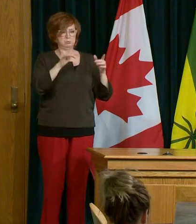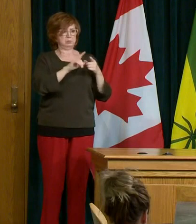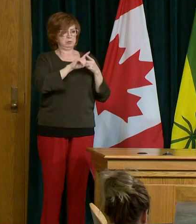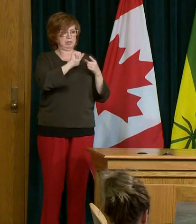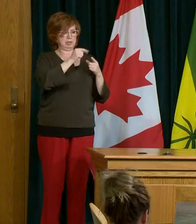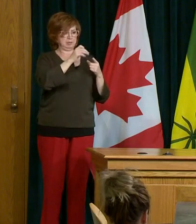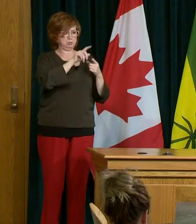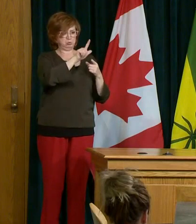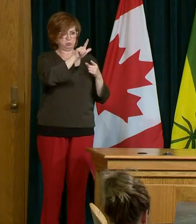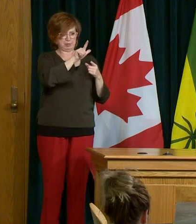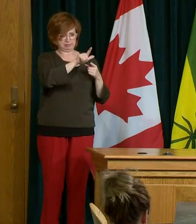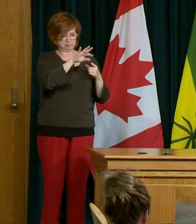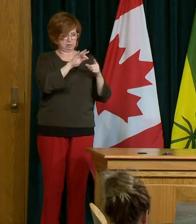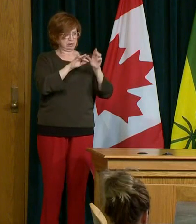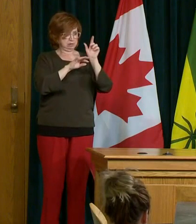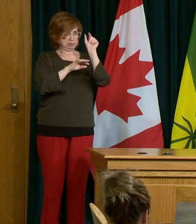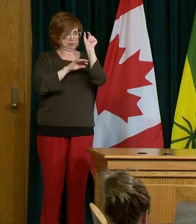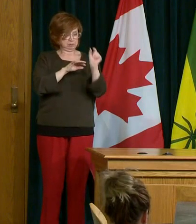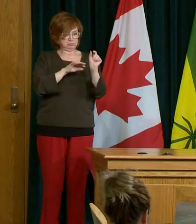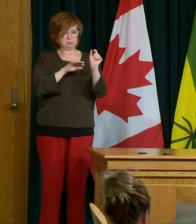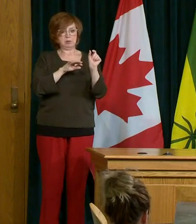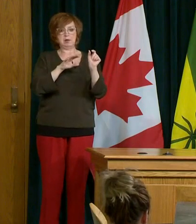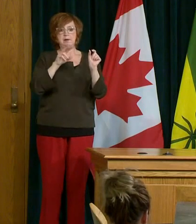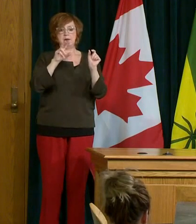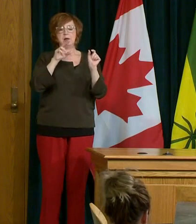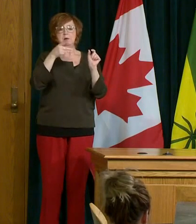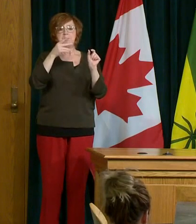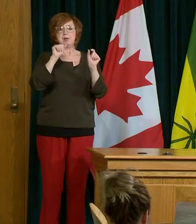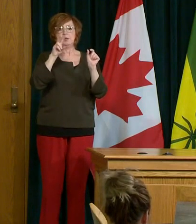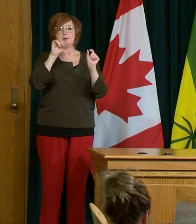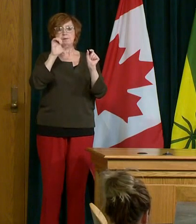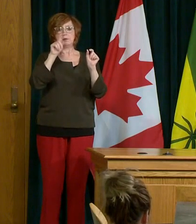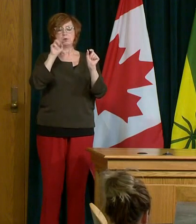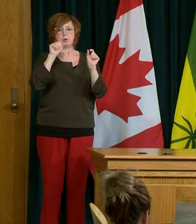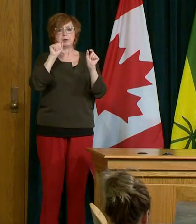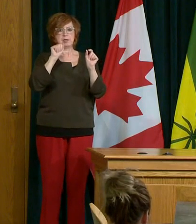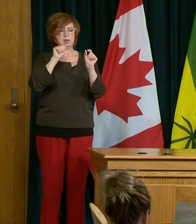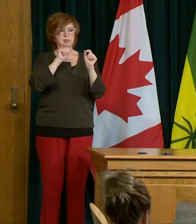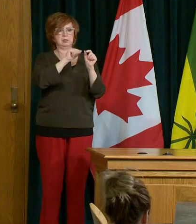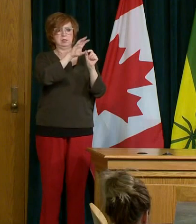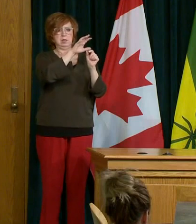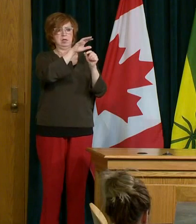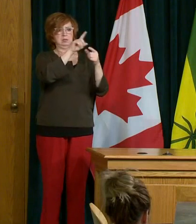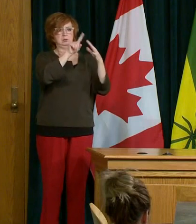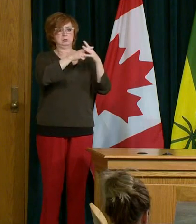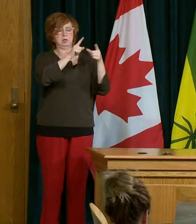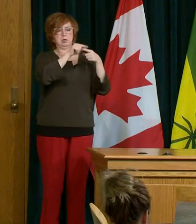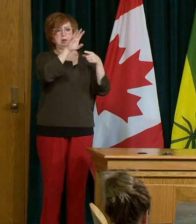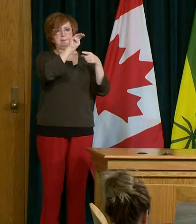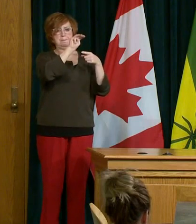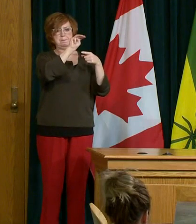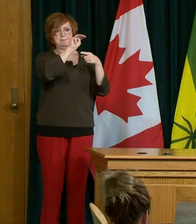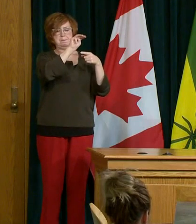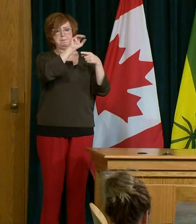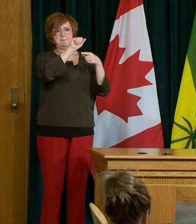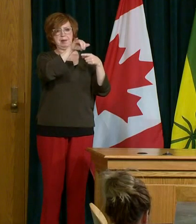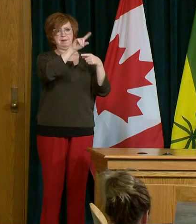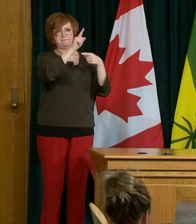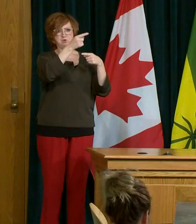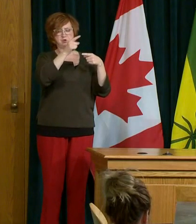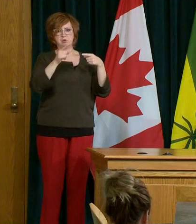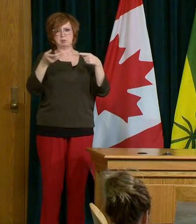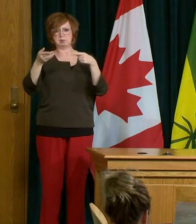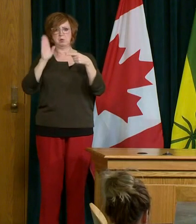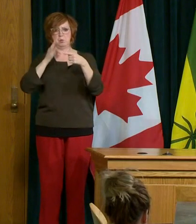Hospital, it was declared May 1st, end date May 7th, and Meadow Lake Hospital declared May 5th. And then it